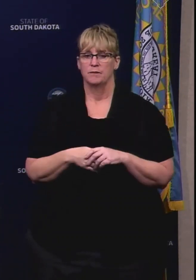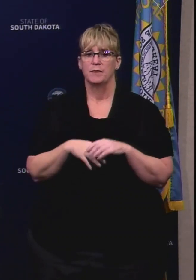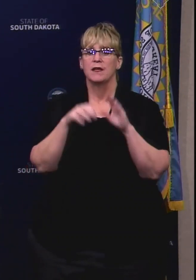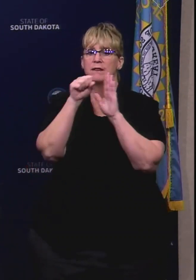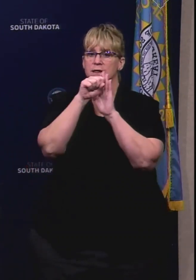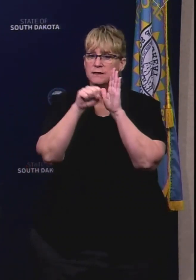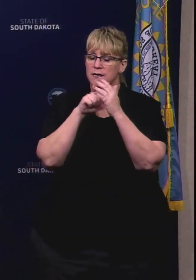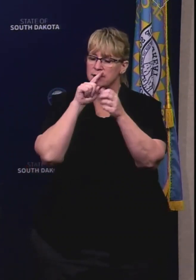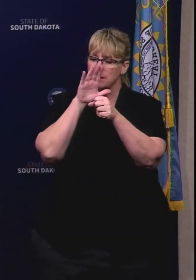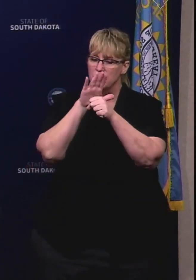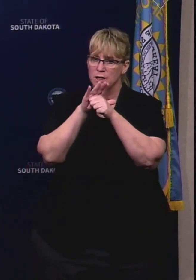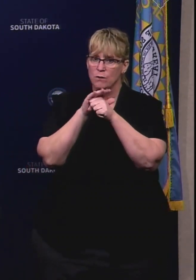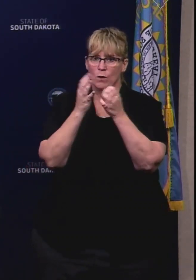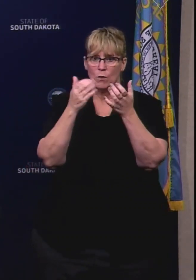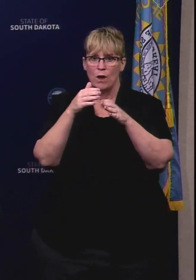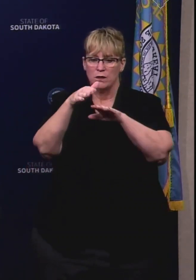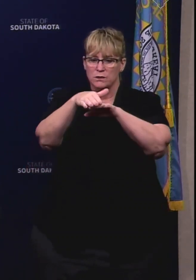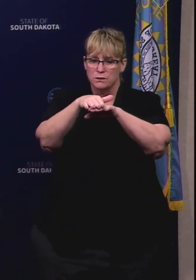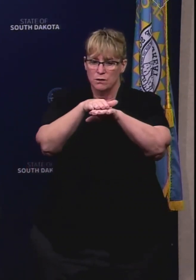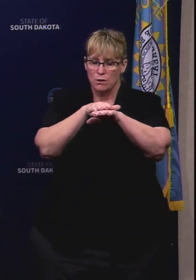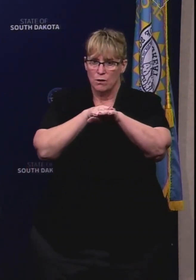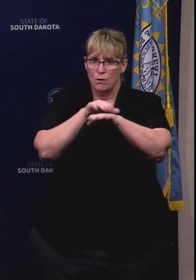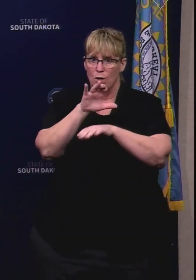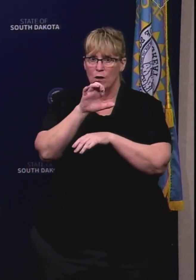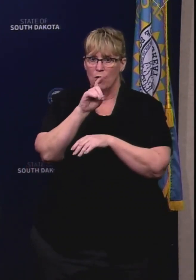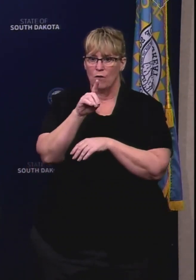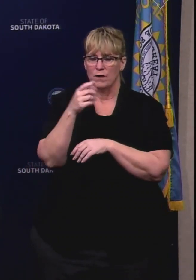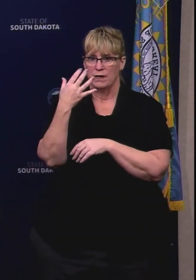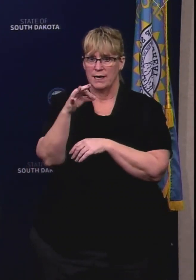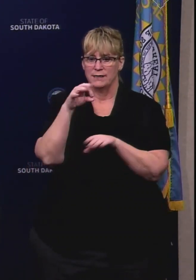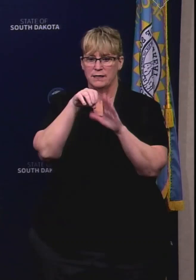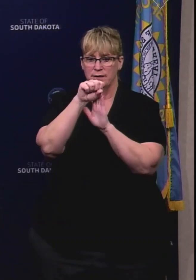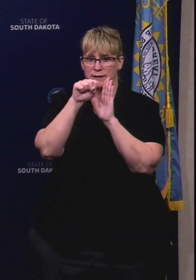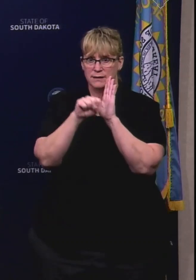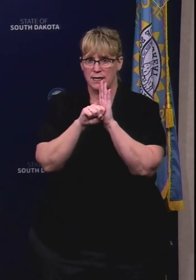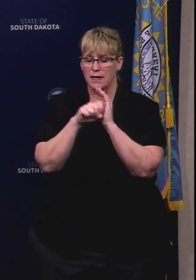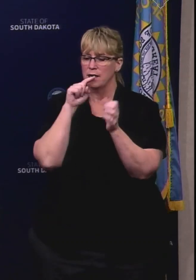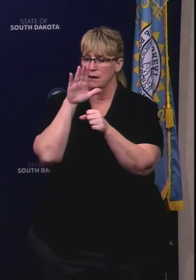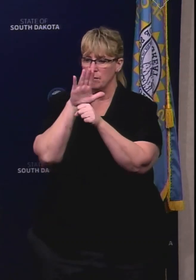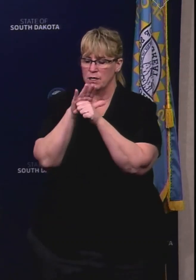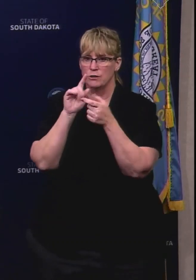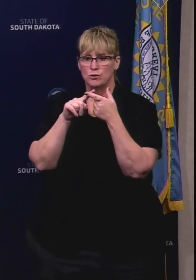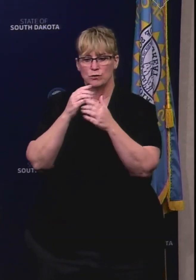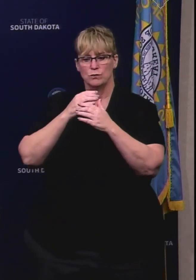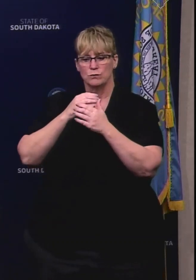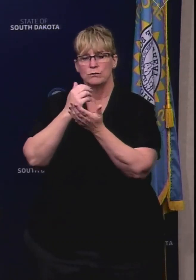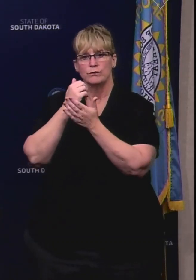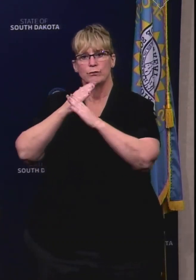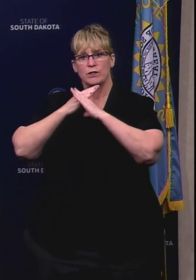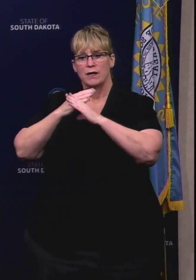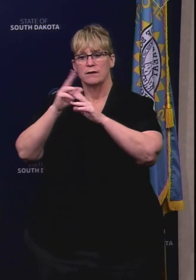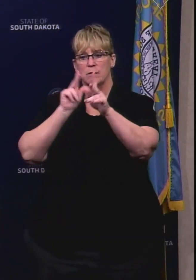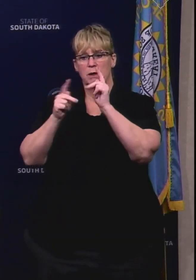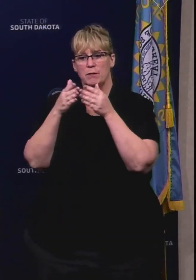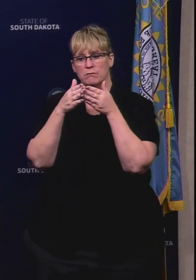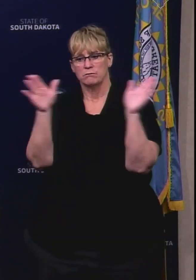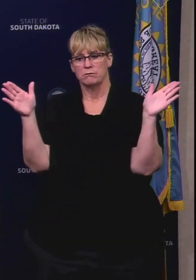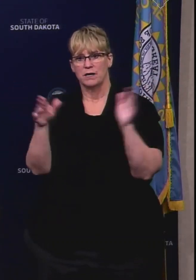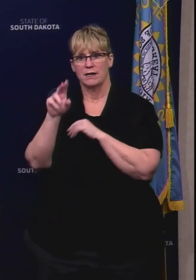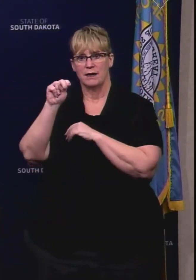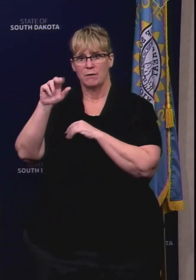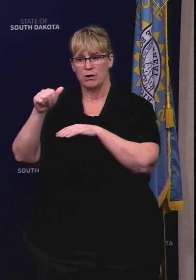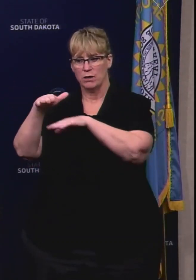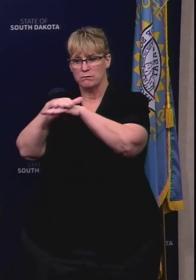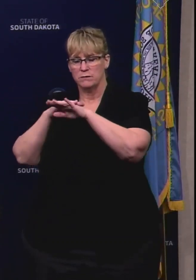is committed to slowing down the spread of COVID-19 in our state and committed to helping to protect the public health of our tribes and